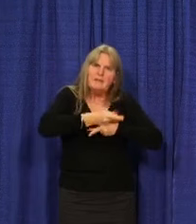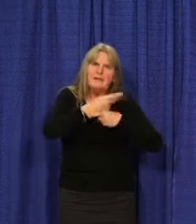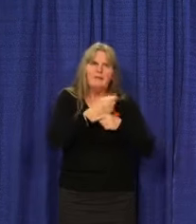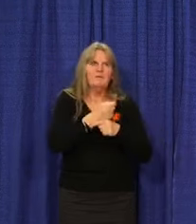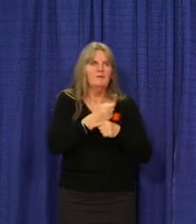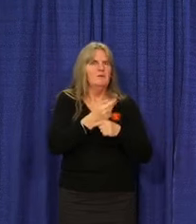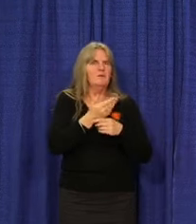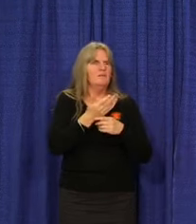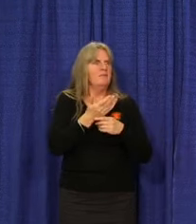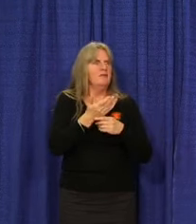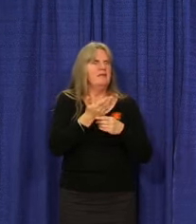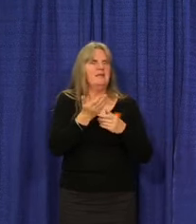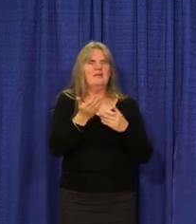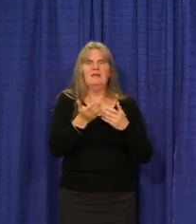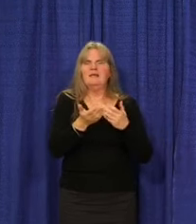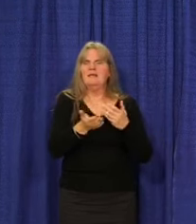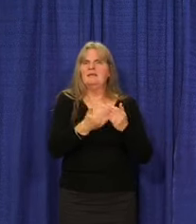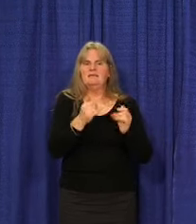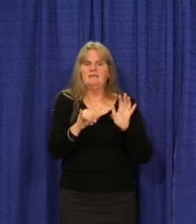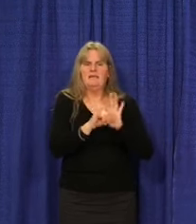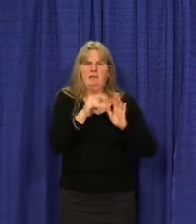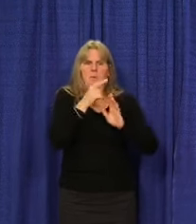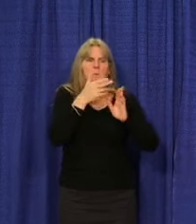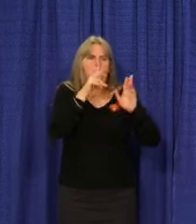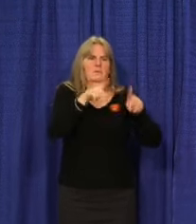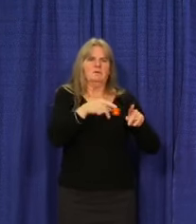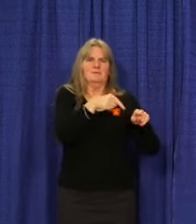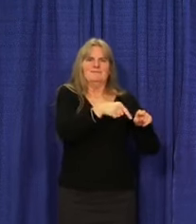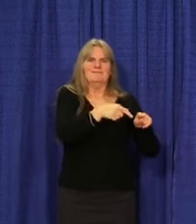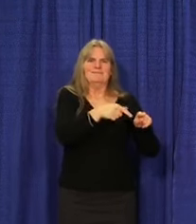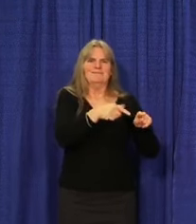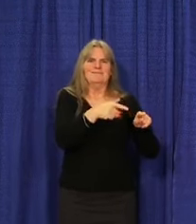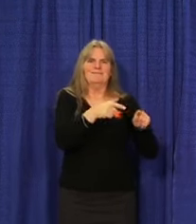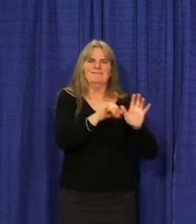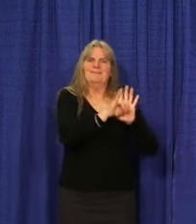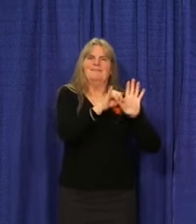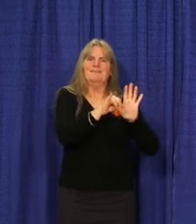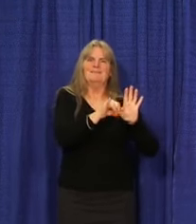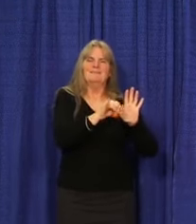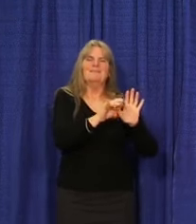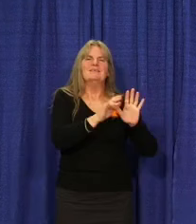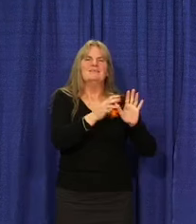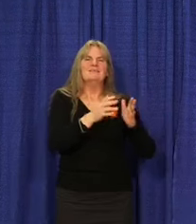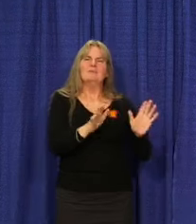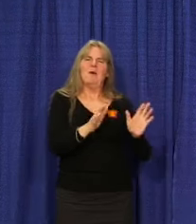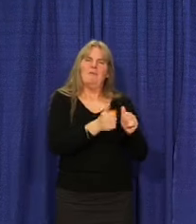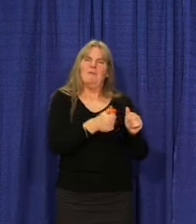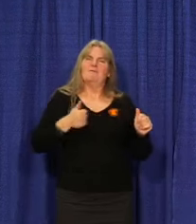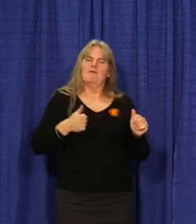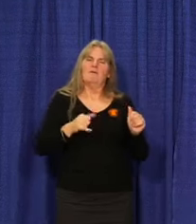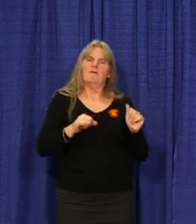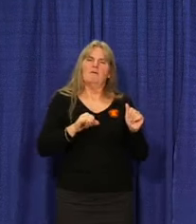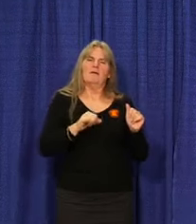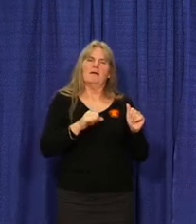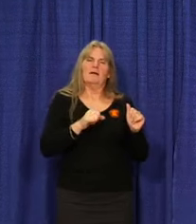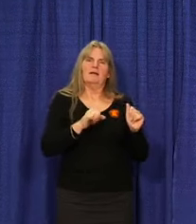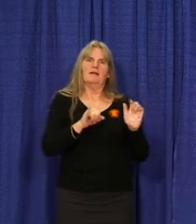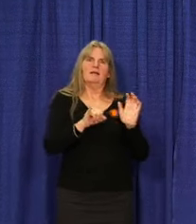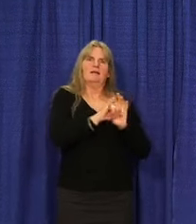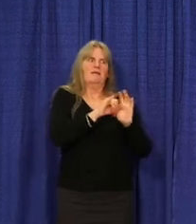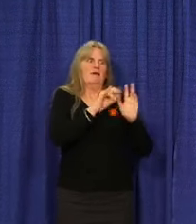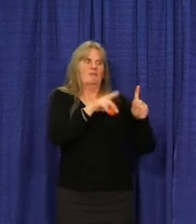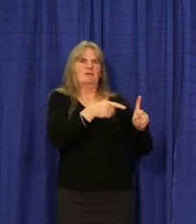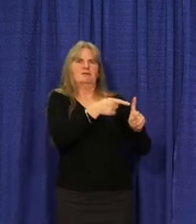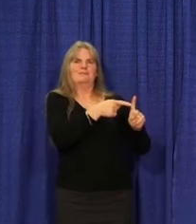any amount of information can quickly add up to the potential for identifiability. So I think what tells us more, so